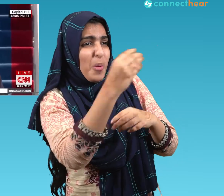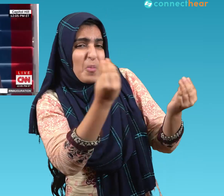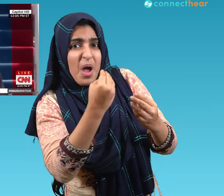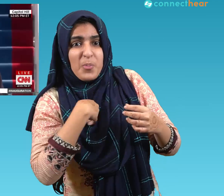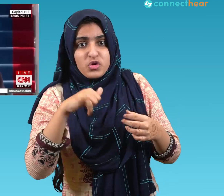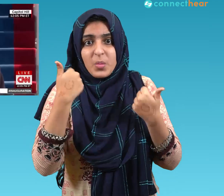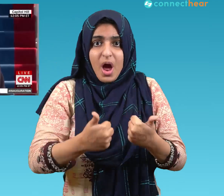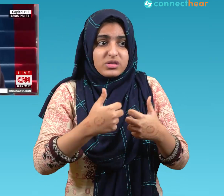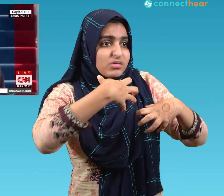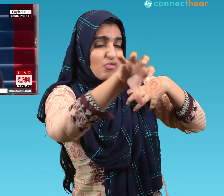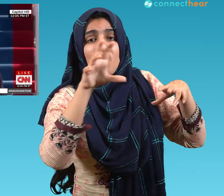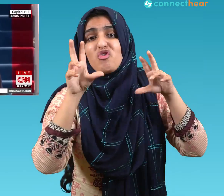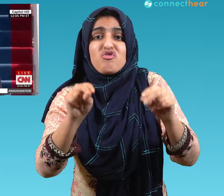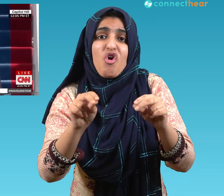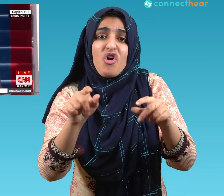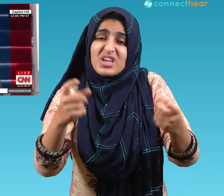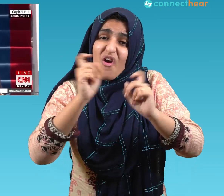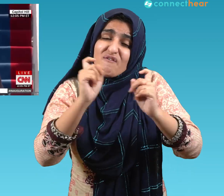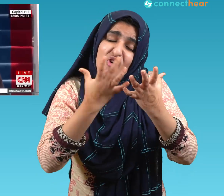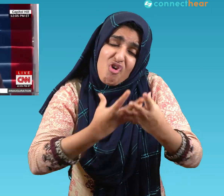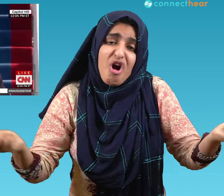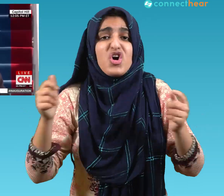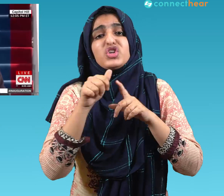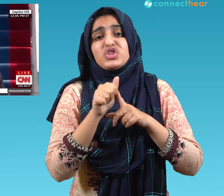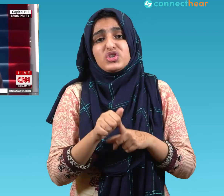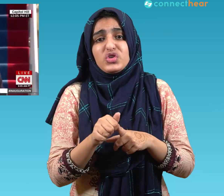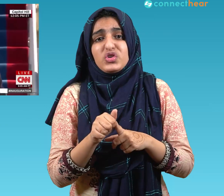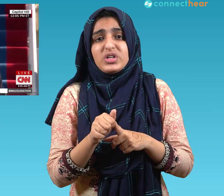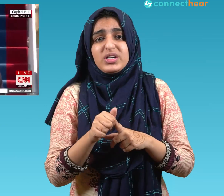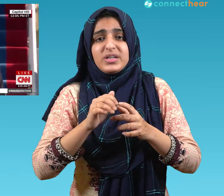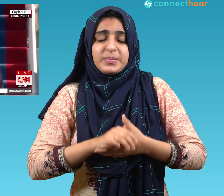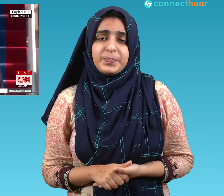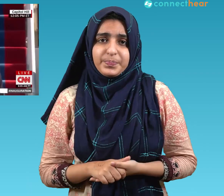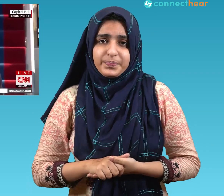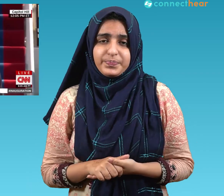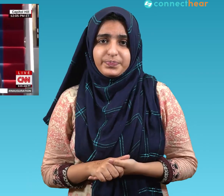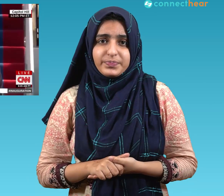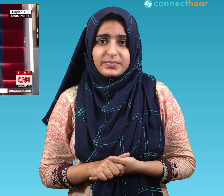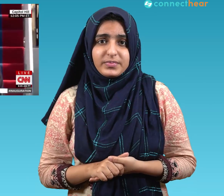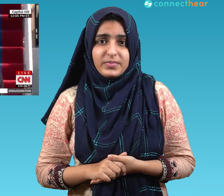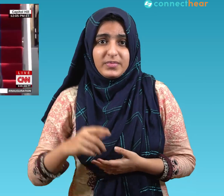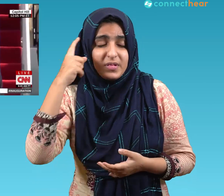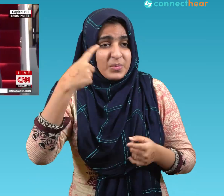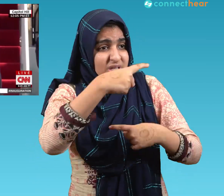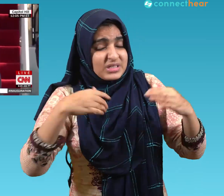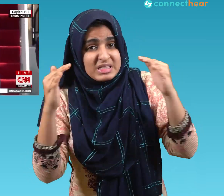this uncivil war that pits red against blue, rural versus